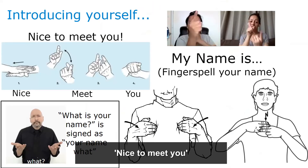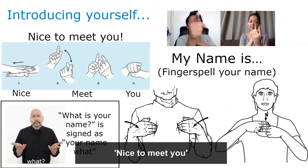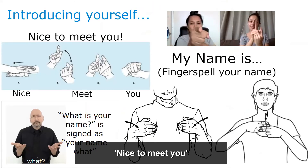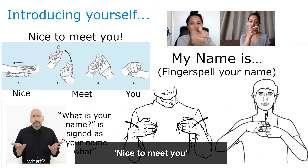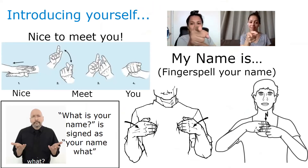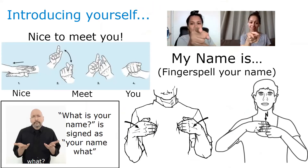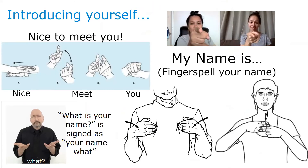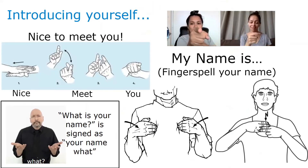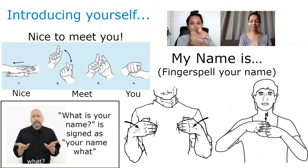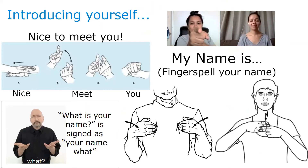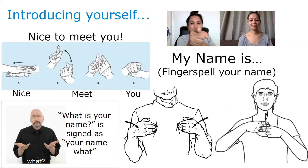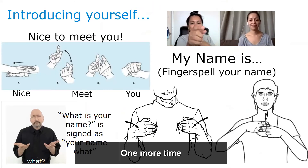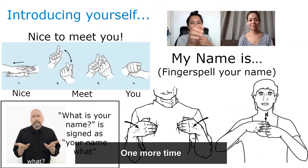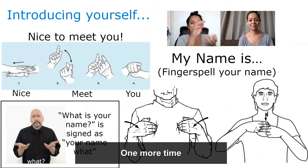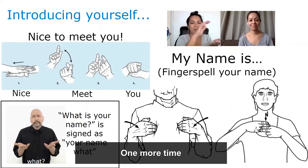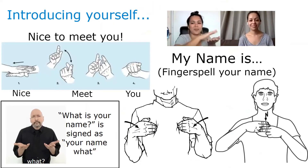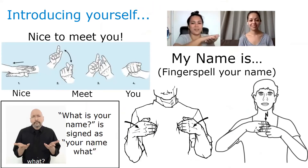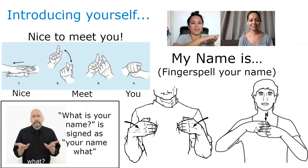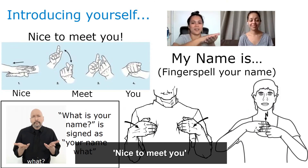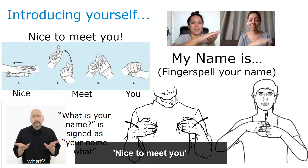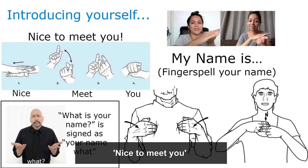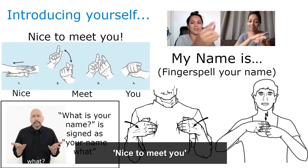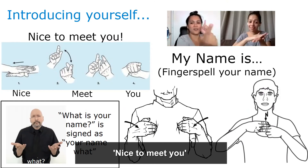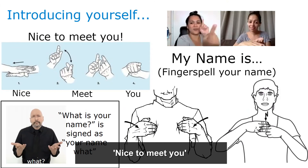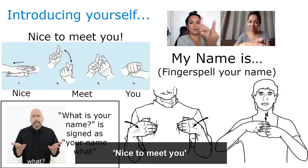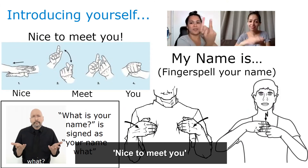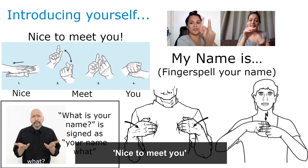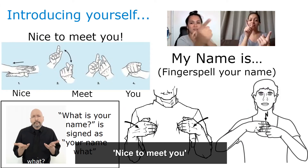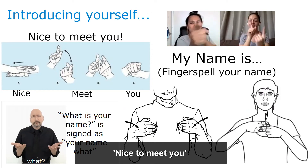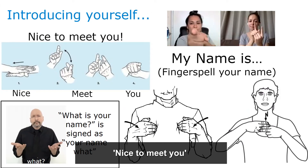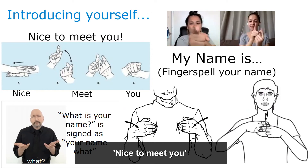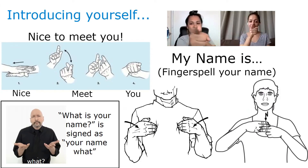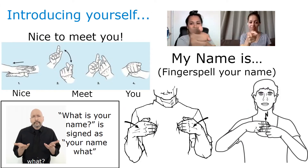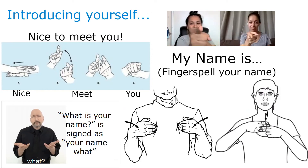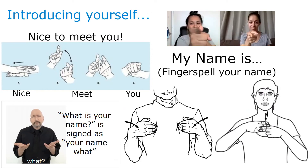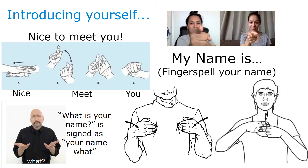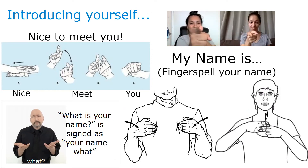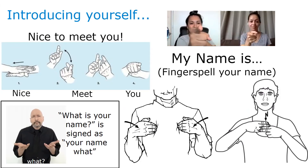meet you. One more time. Nice to meet you.